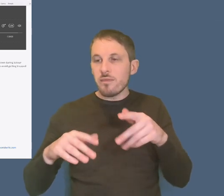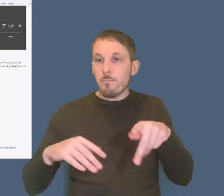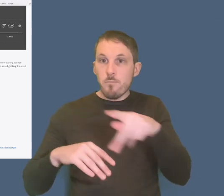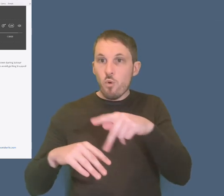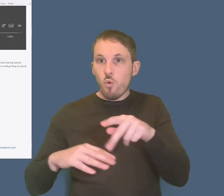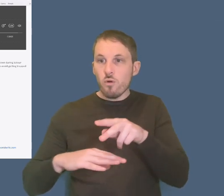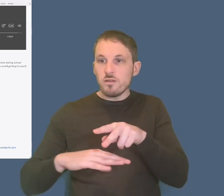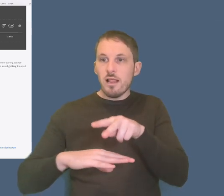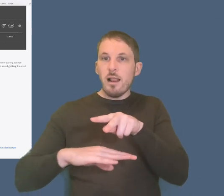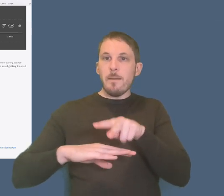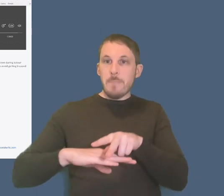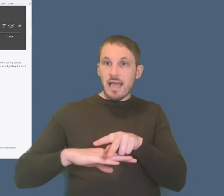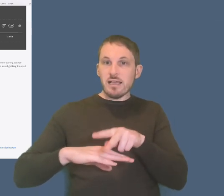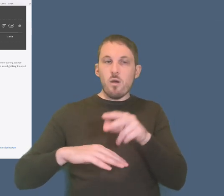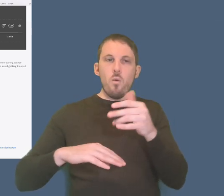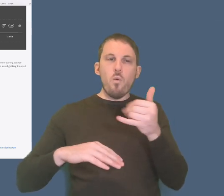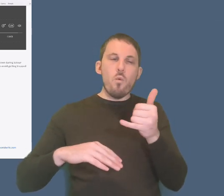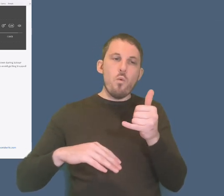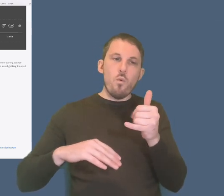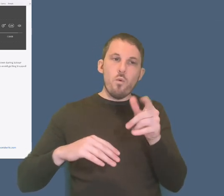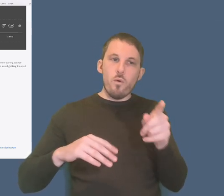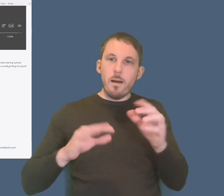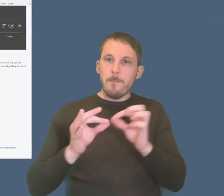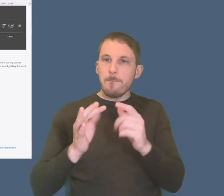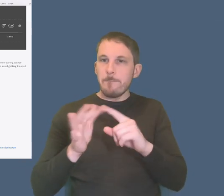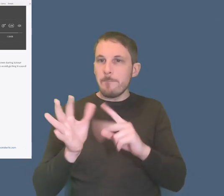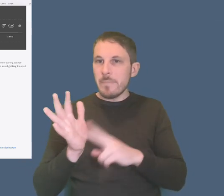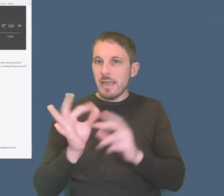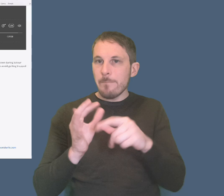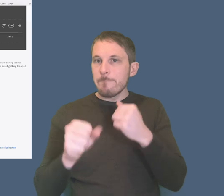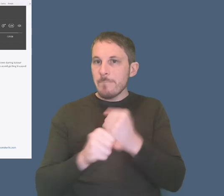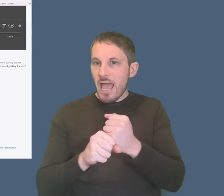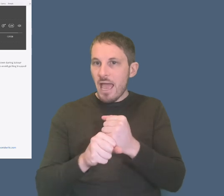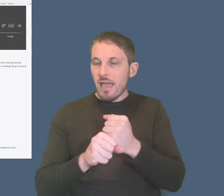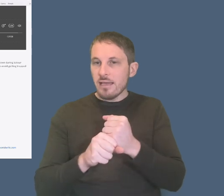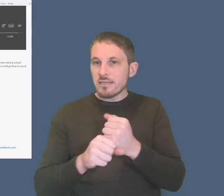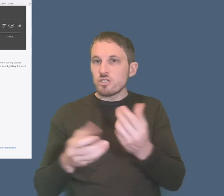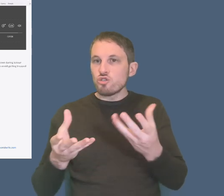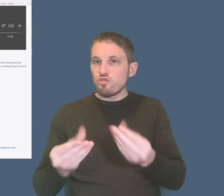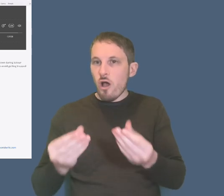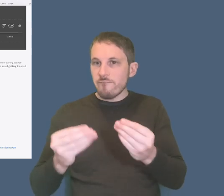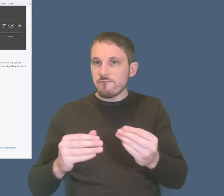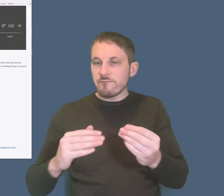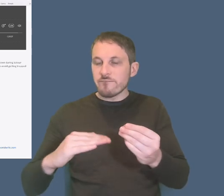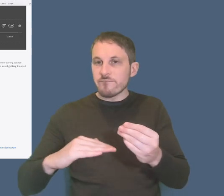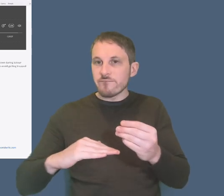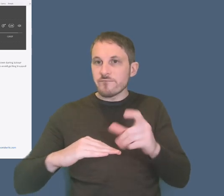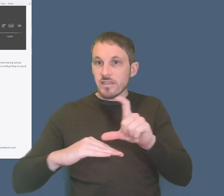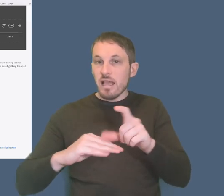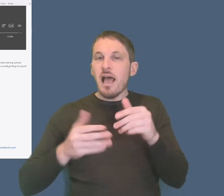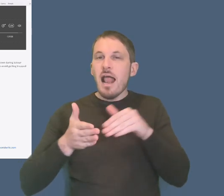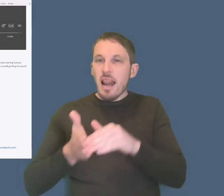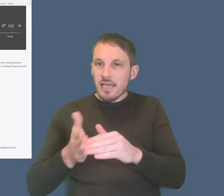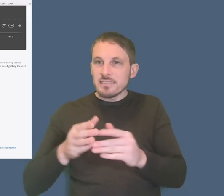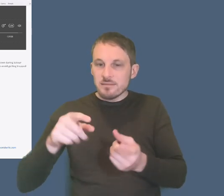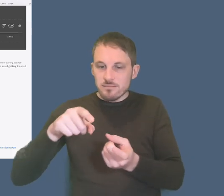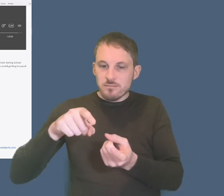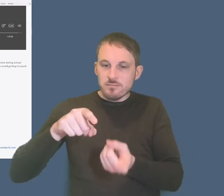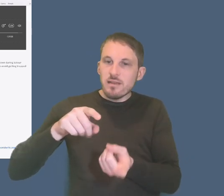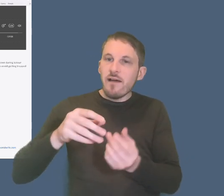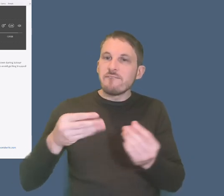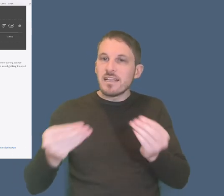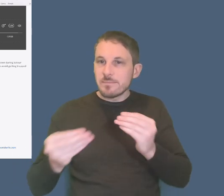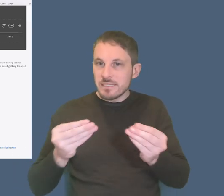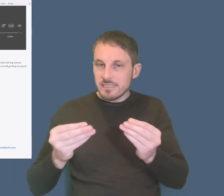on a beanbag, or even if the structures around her are soft and will allow for some sacral flexibility, you